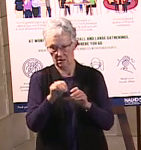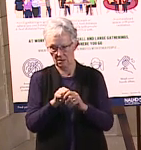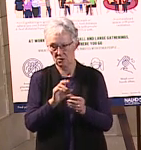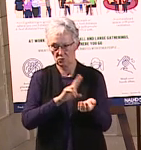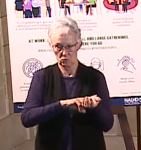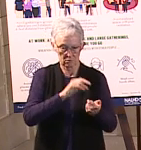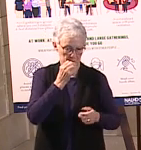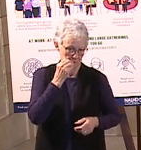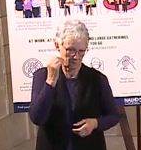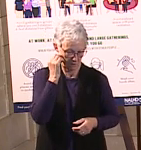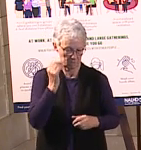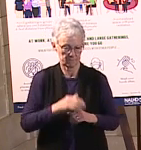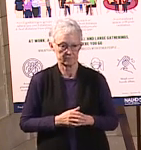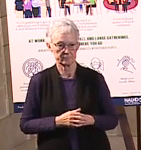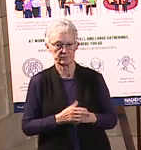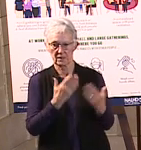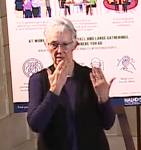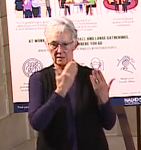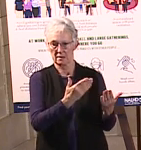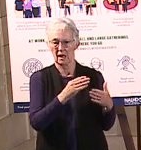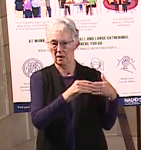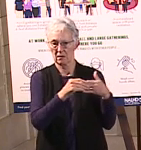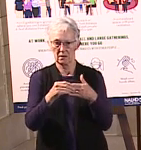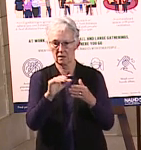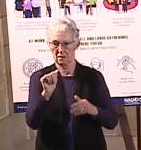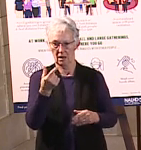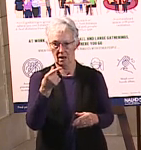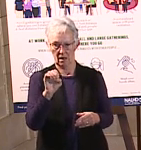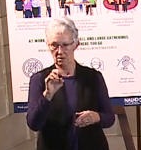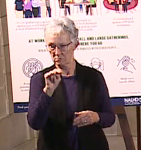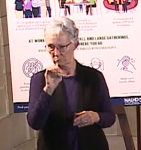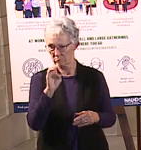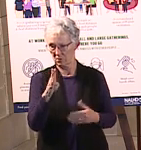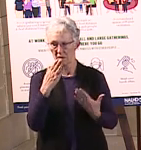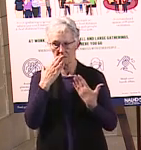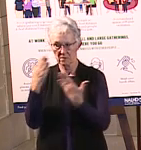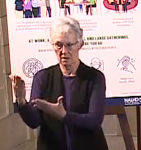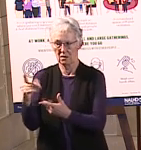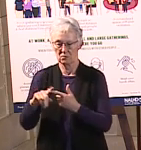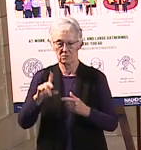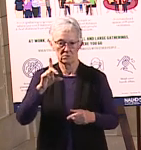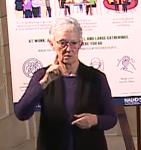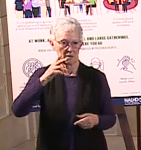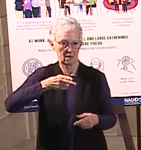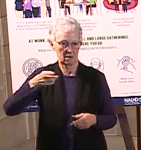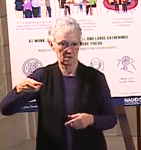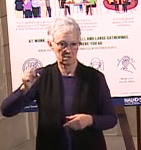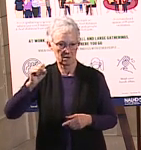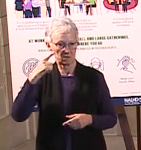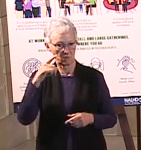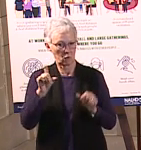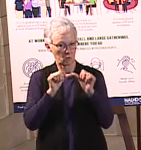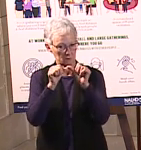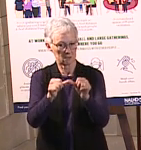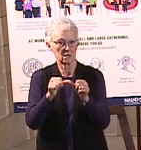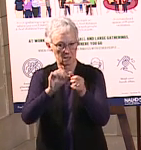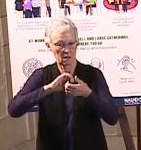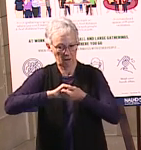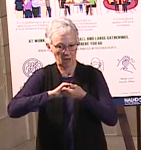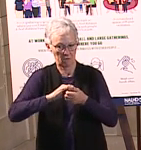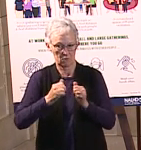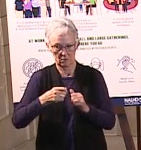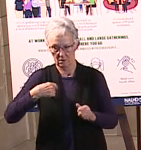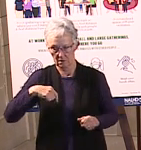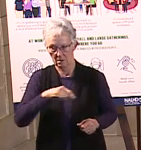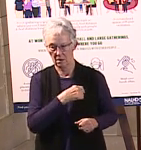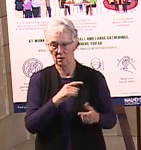to thank, Leading Age Nebraska would like to thank DHHS for the continued collaboration and looking for innovative ways to try and